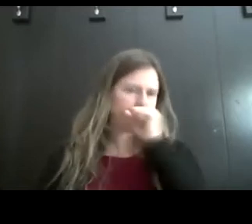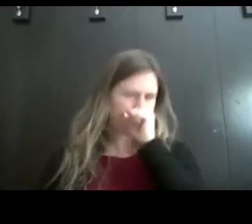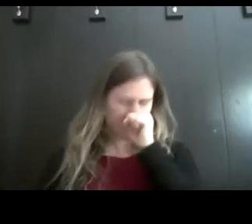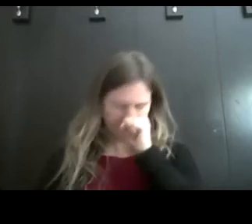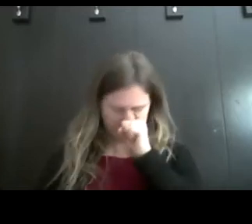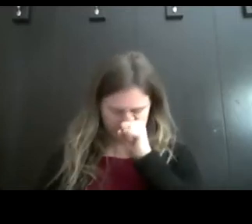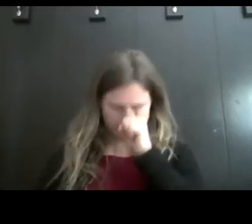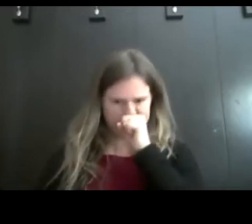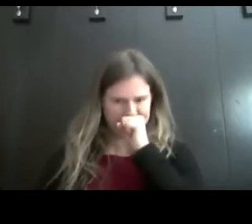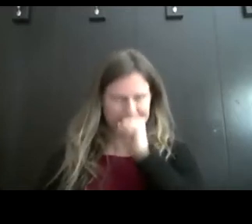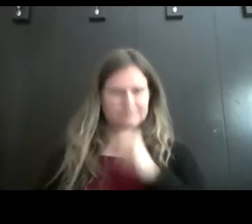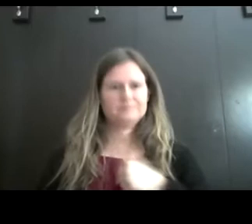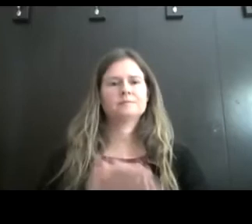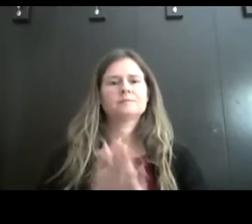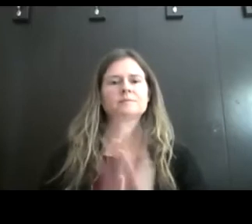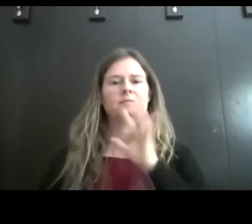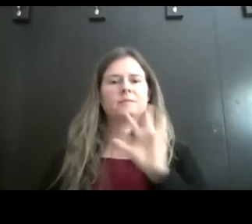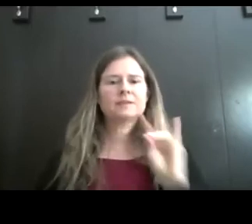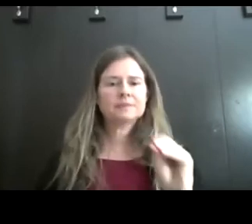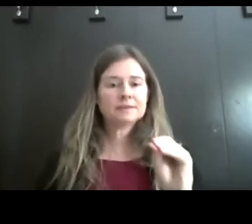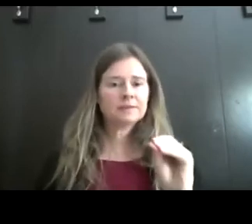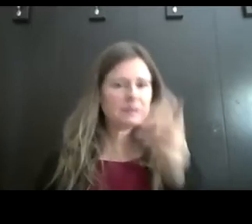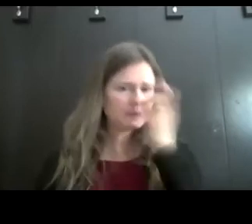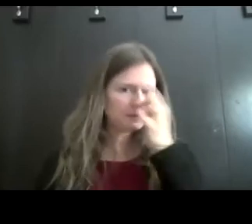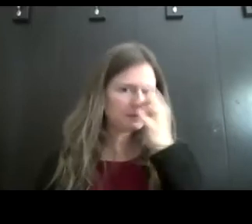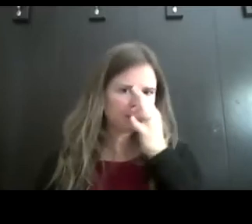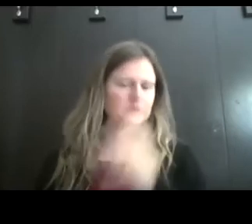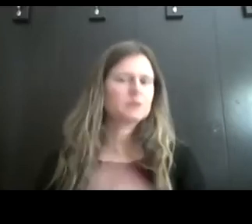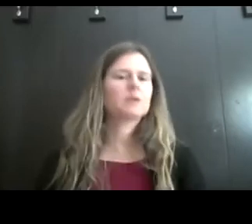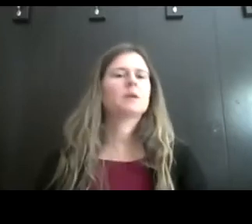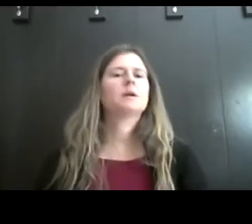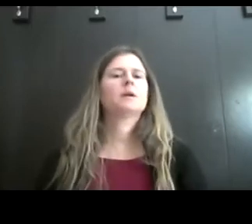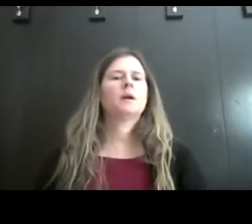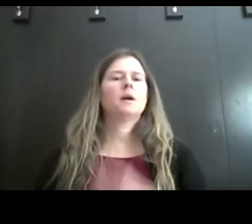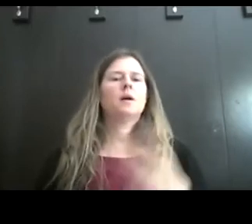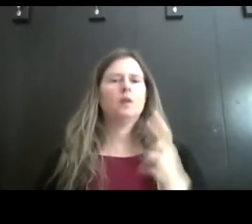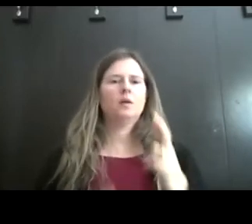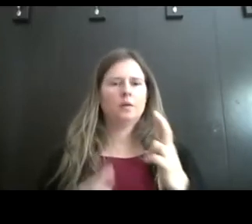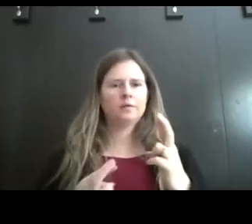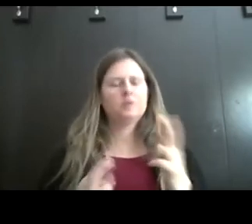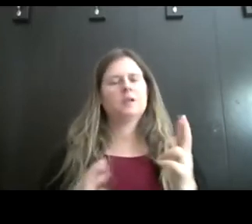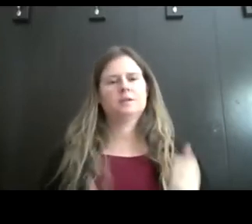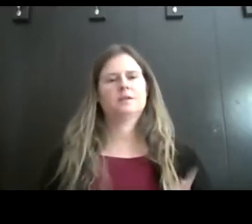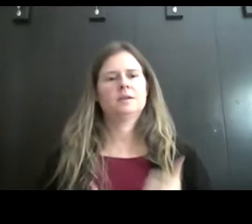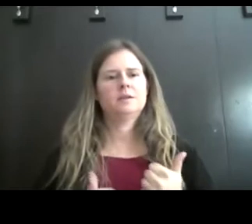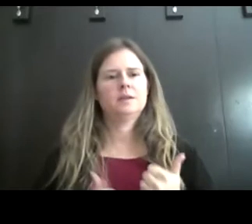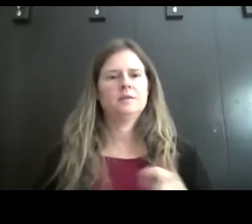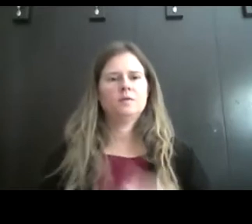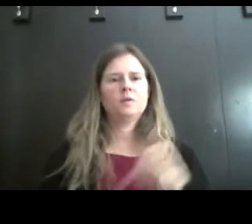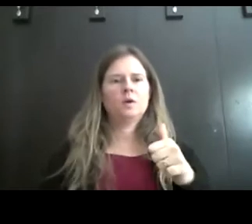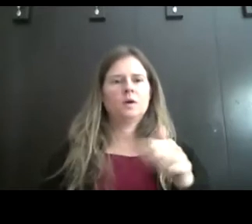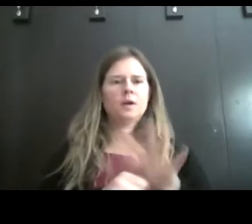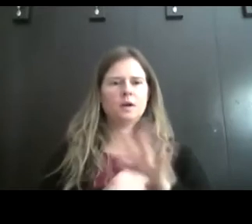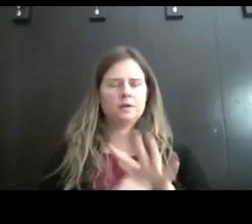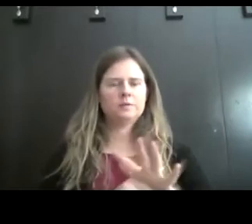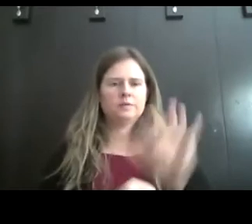I'll be 70 years old in a couple months. I'm hoping that I live long enough to find out if my tribe gets their federal